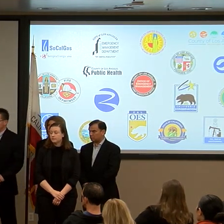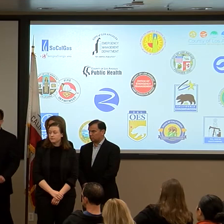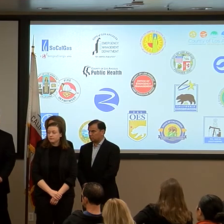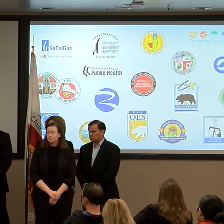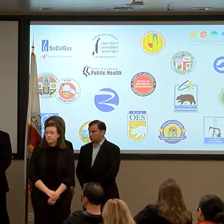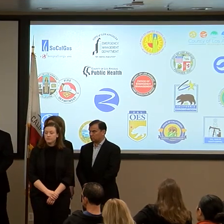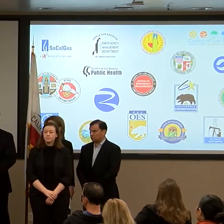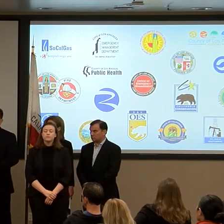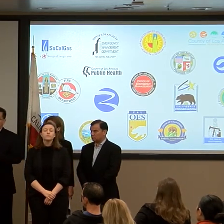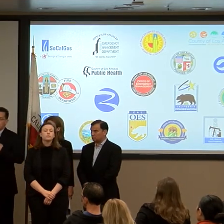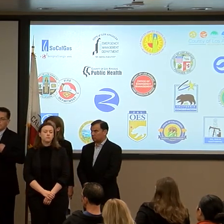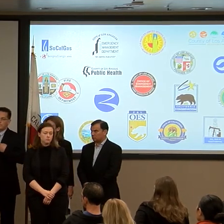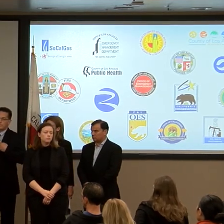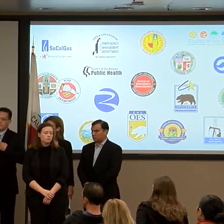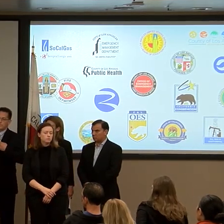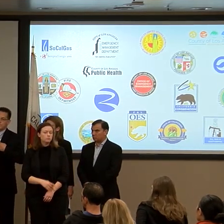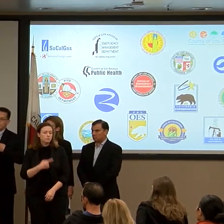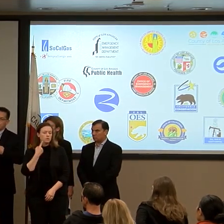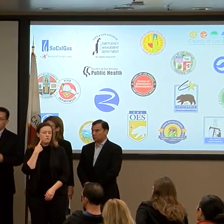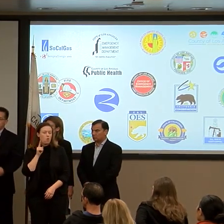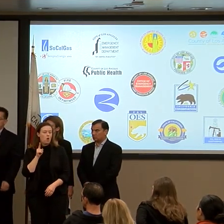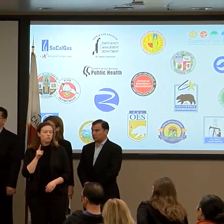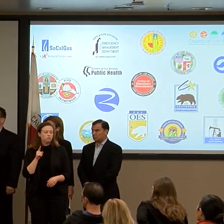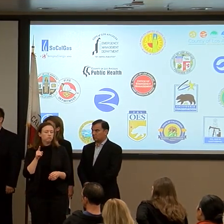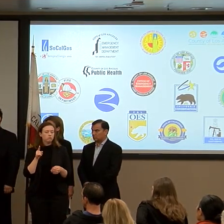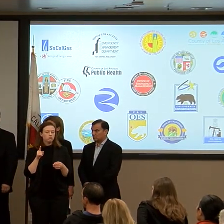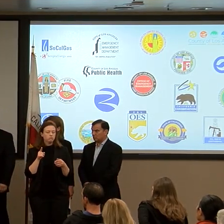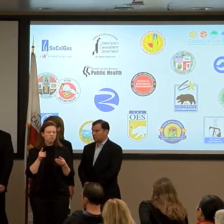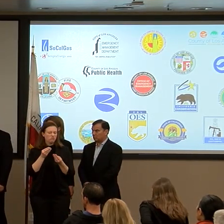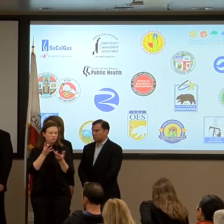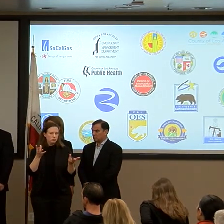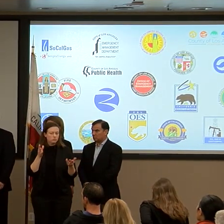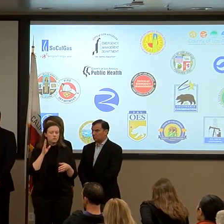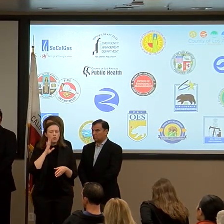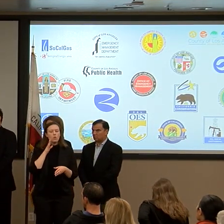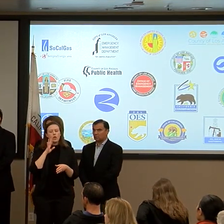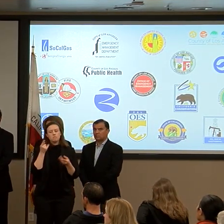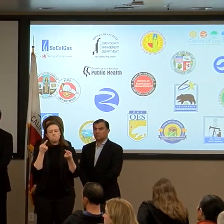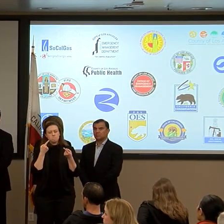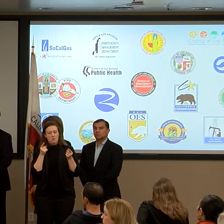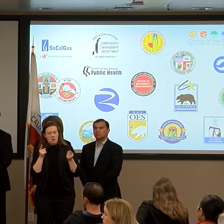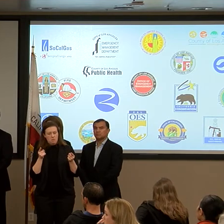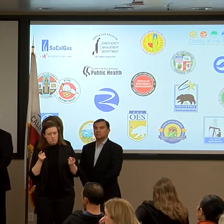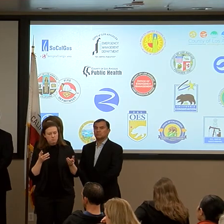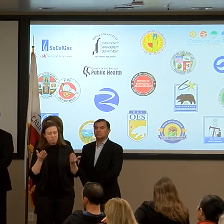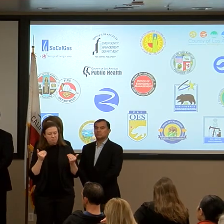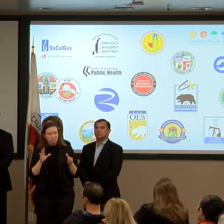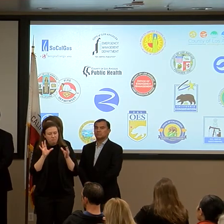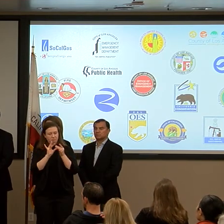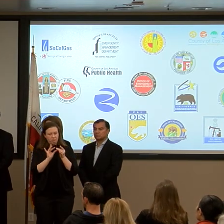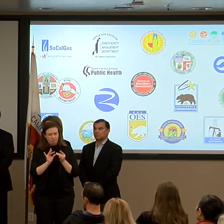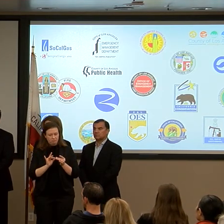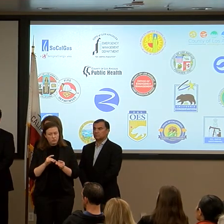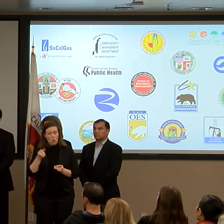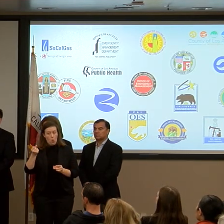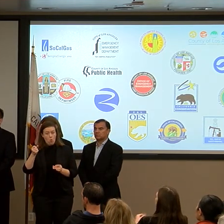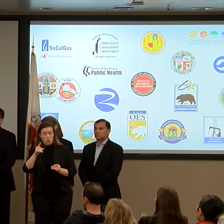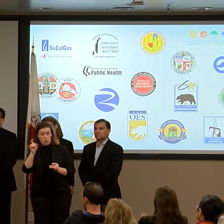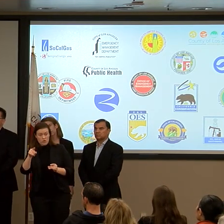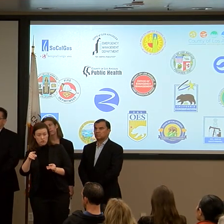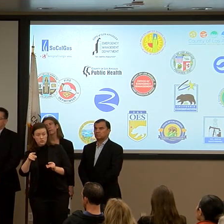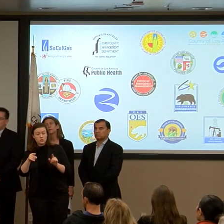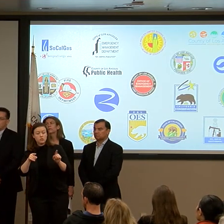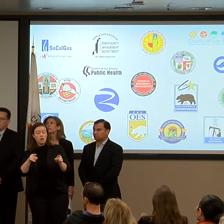Let me just say for housekeeping, what we'll do is we'll have all the briefings. Please hold your questions, and then we'll do a facilitated question answer at the